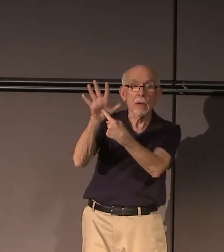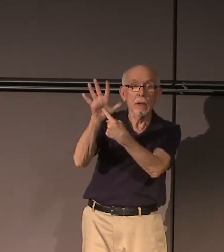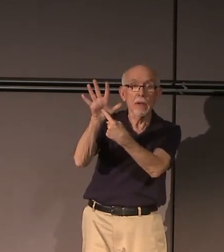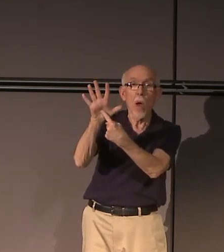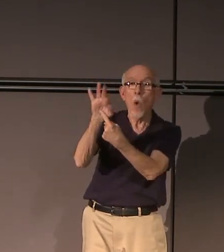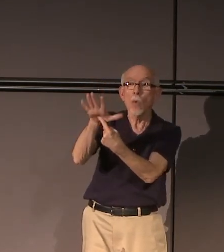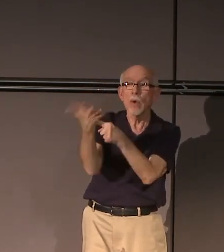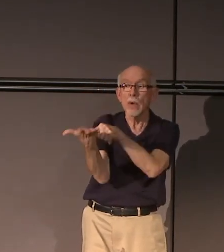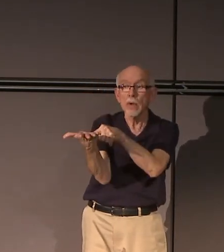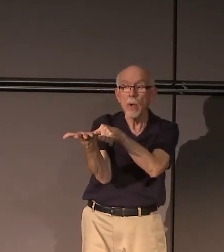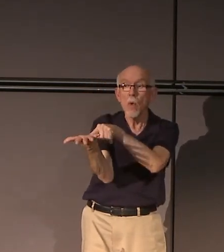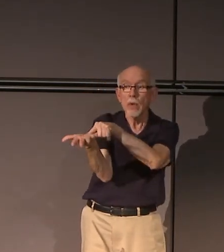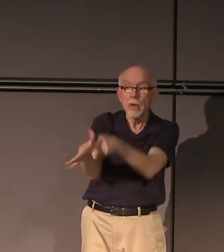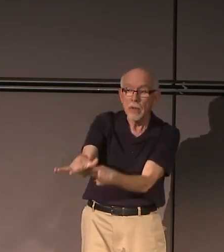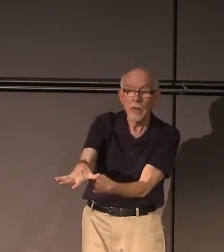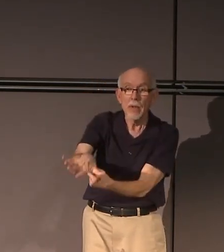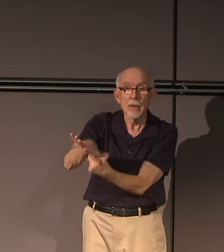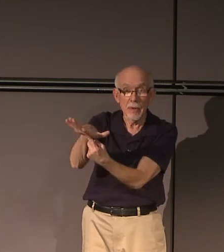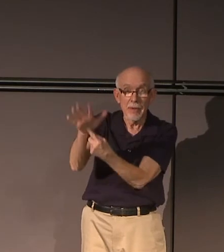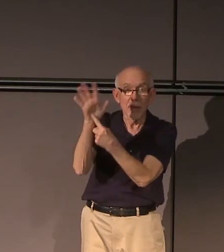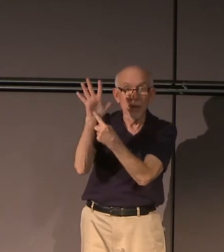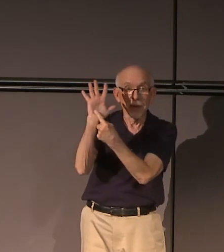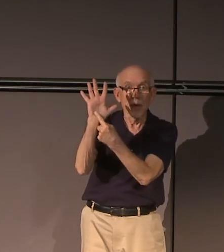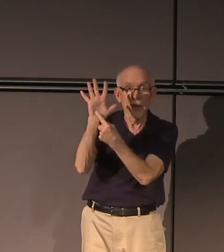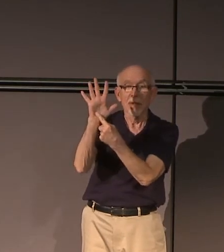remember the others? There's the palm orientation, which way your hand faces.